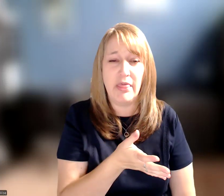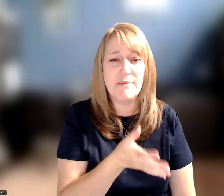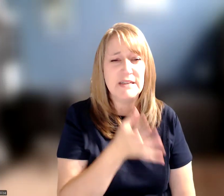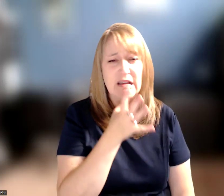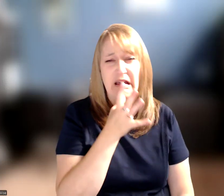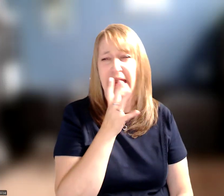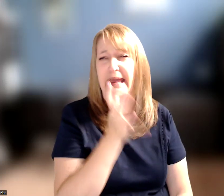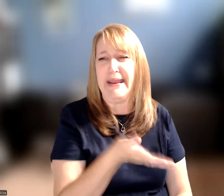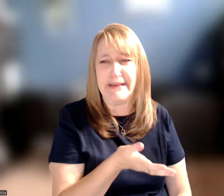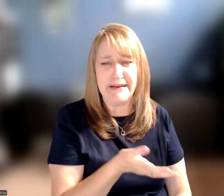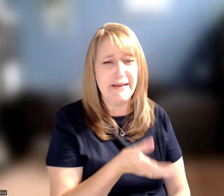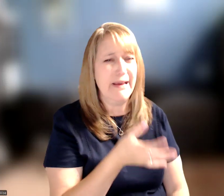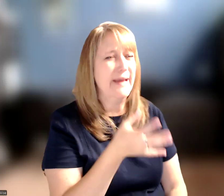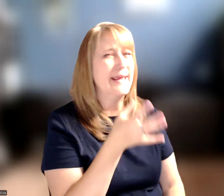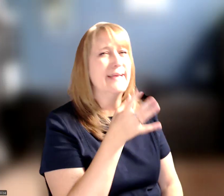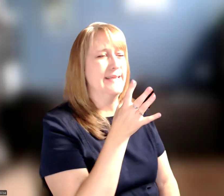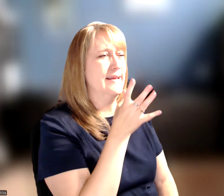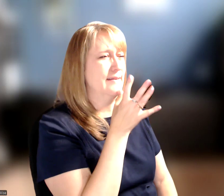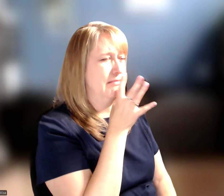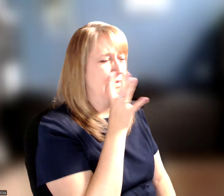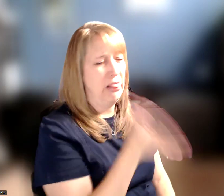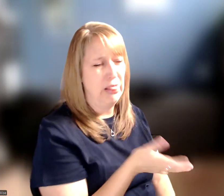That means I hate it. I can't stand it.